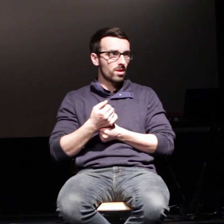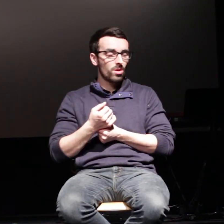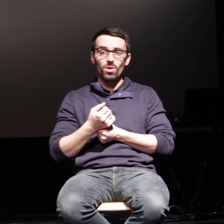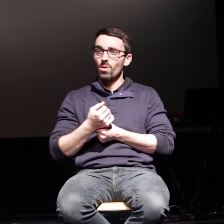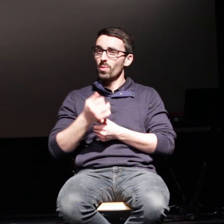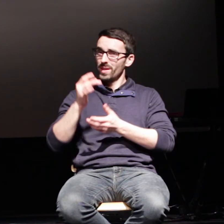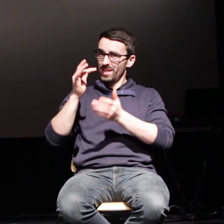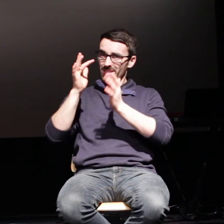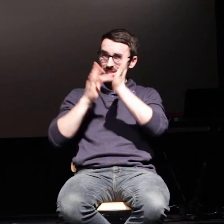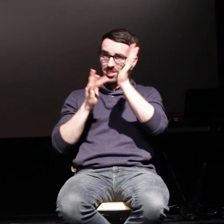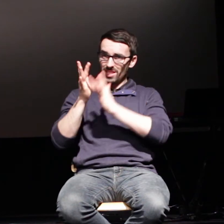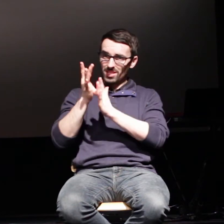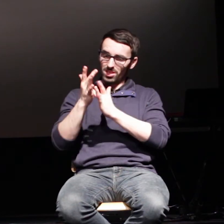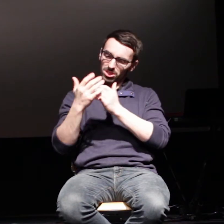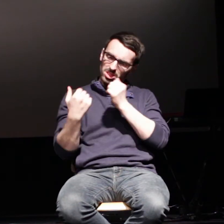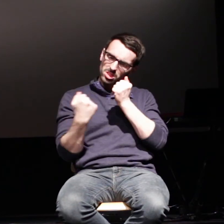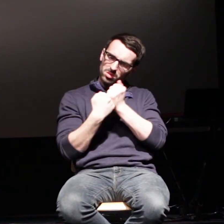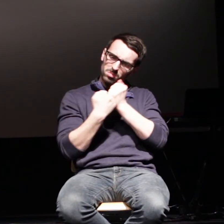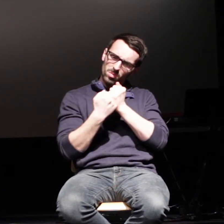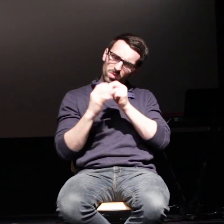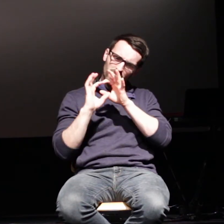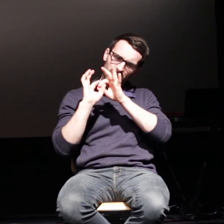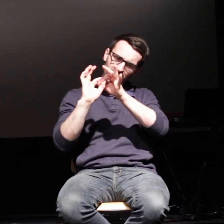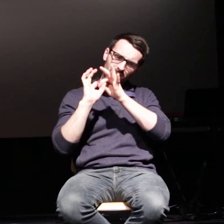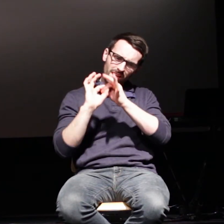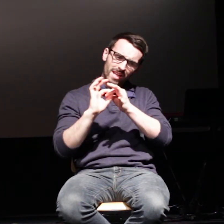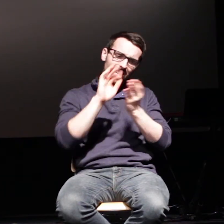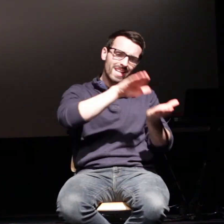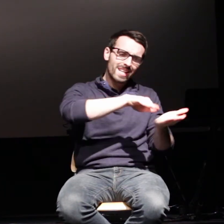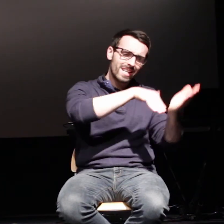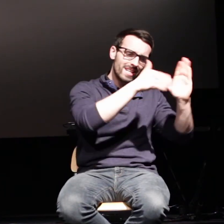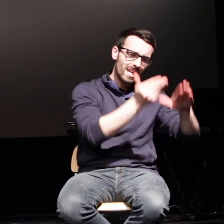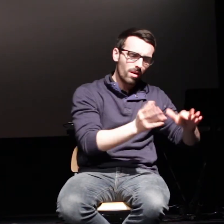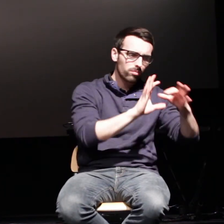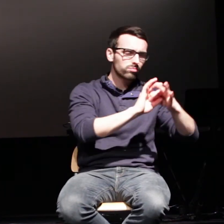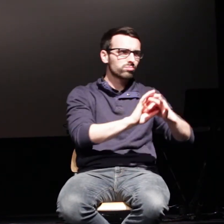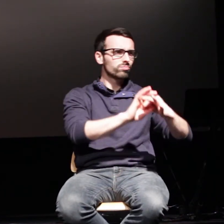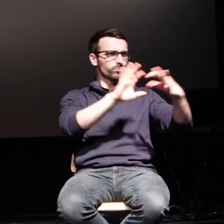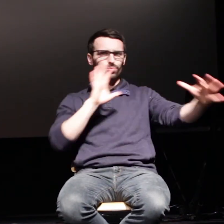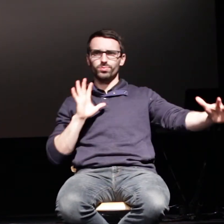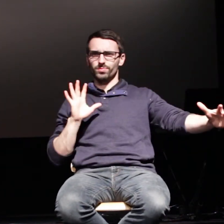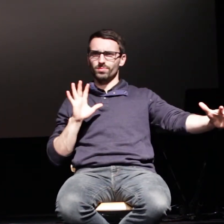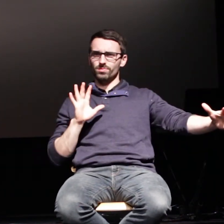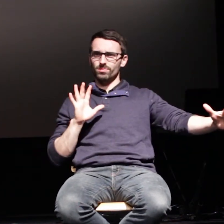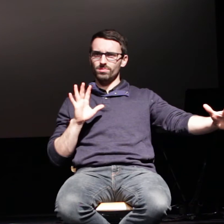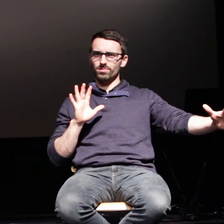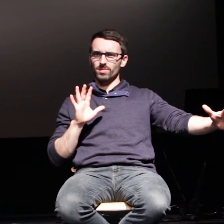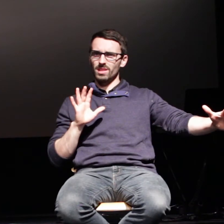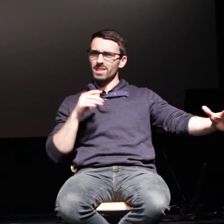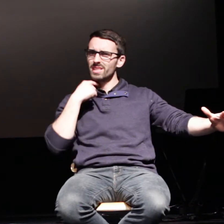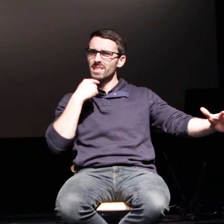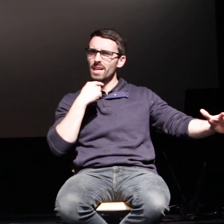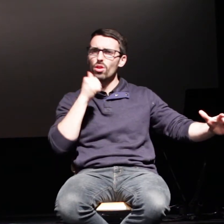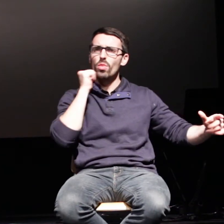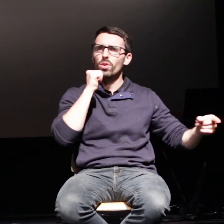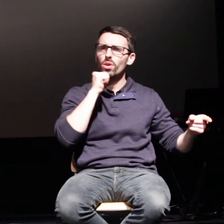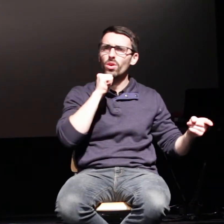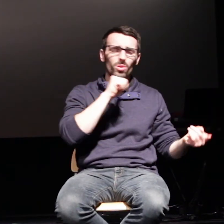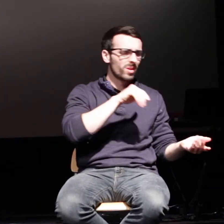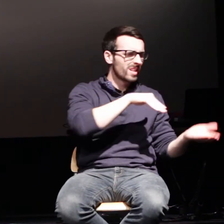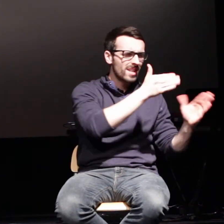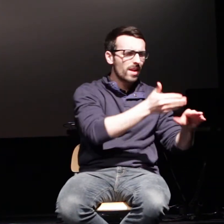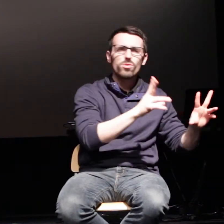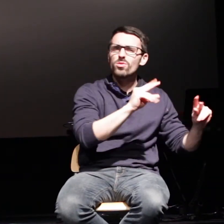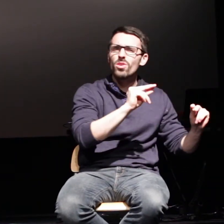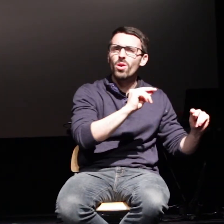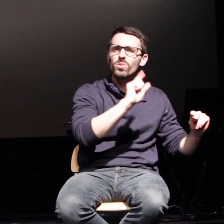is transformed into nothing more than sleep. That's what he's saying. She's not dead, she's just asleep. Why did he say that? Because